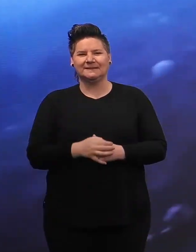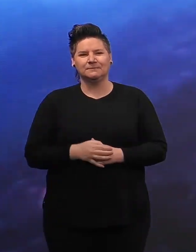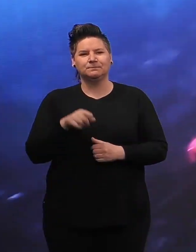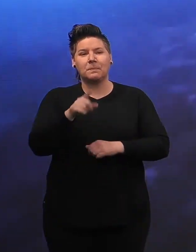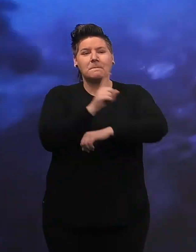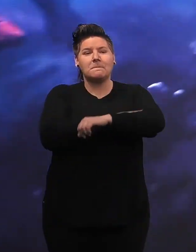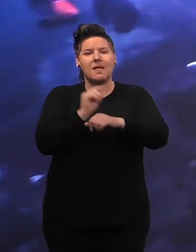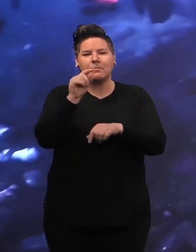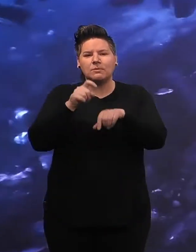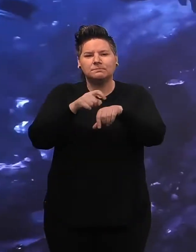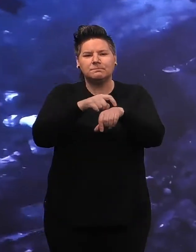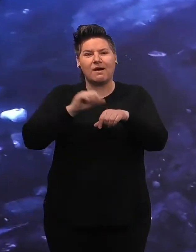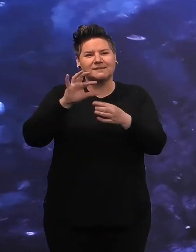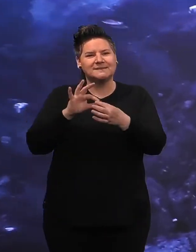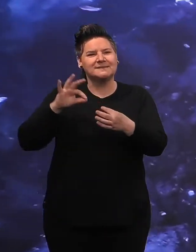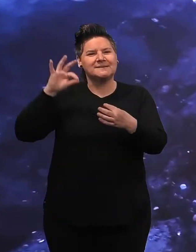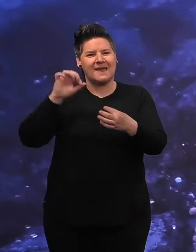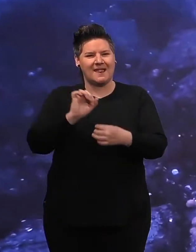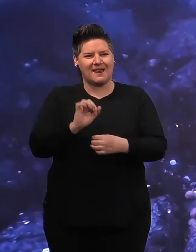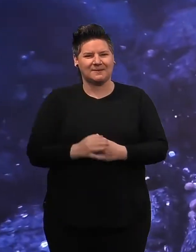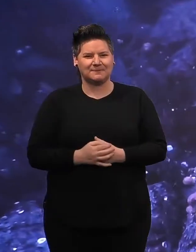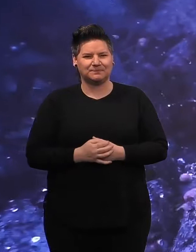little black spot on their tail.